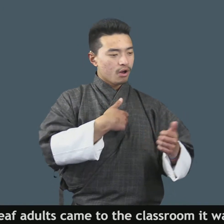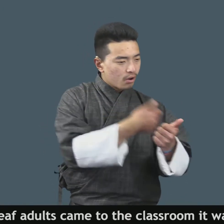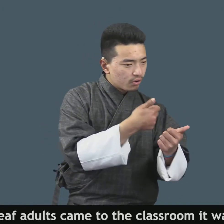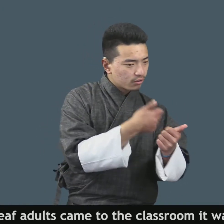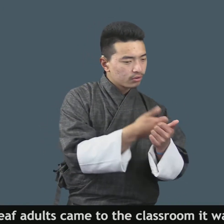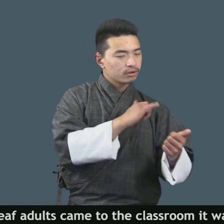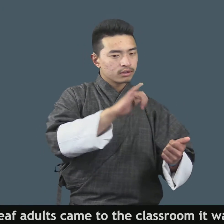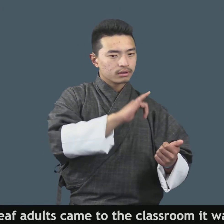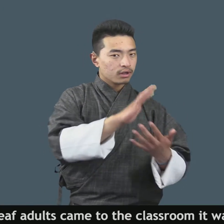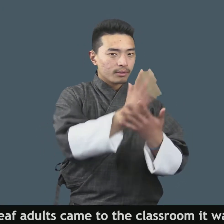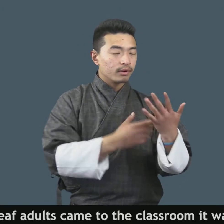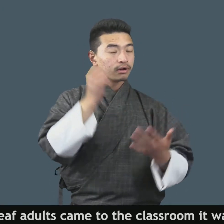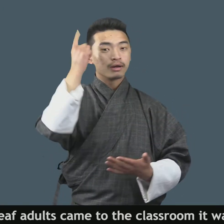easy to communicate and understand.